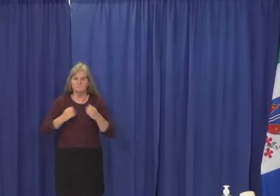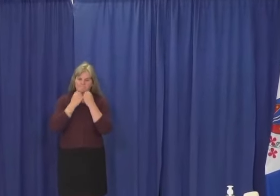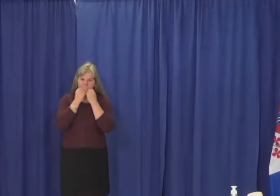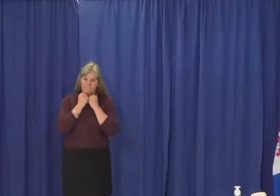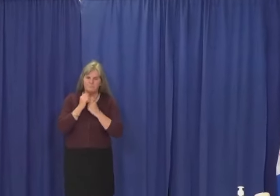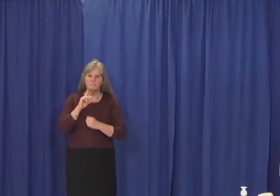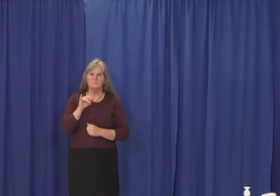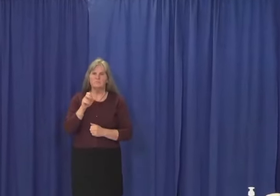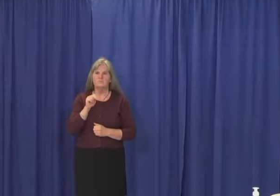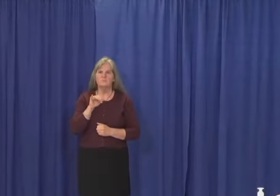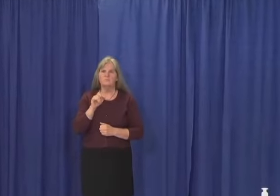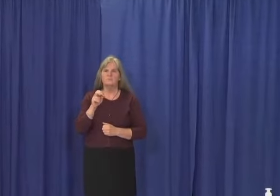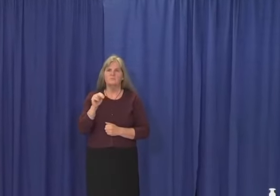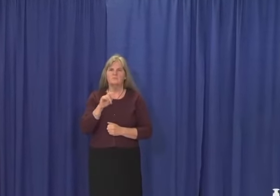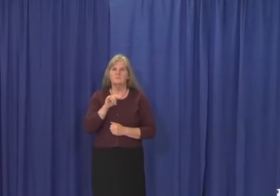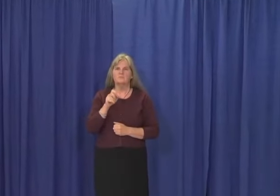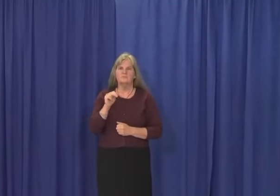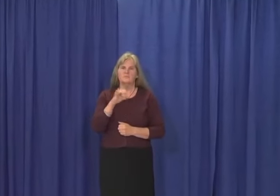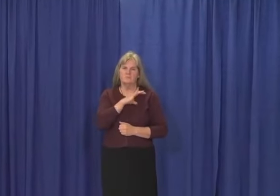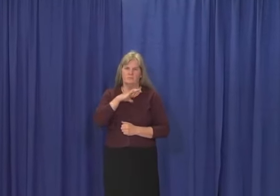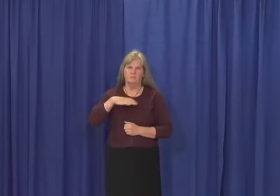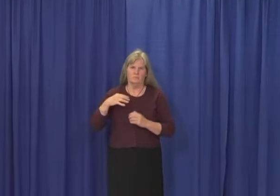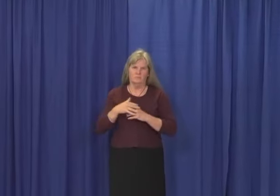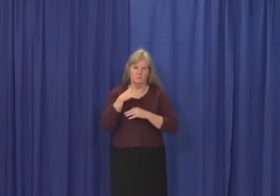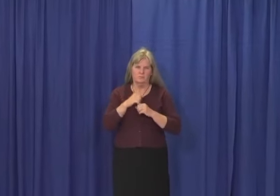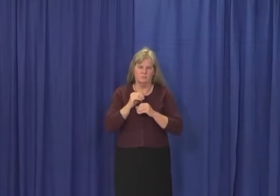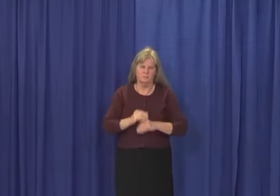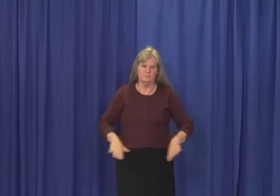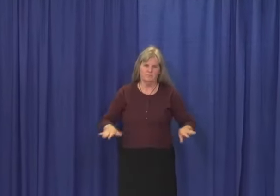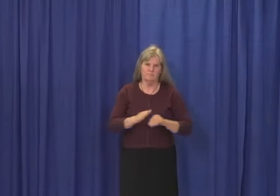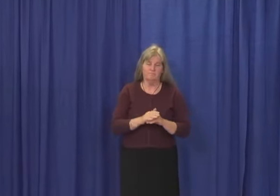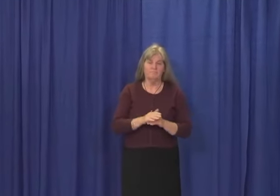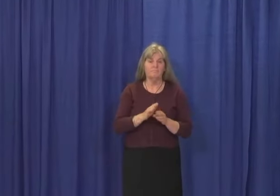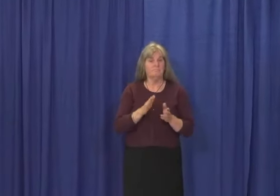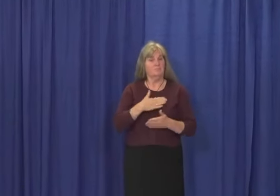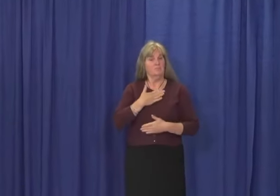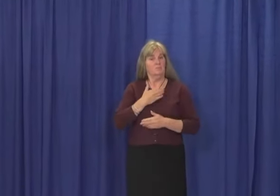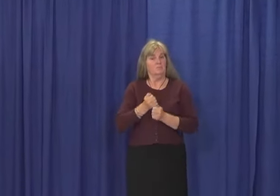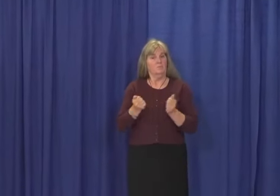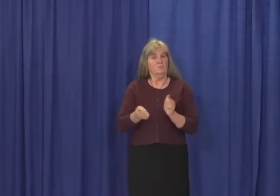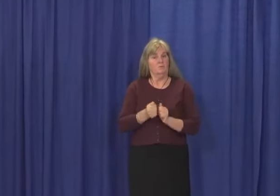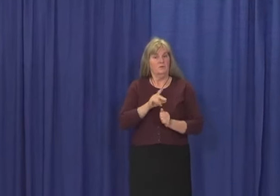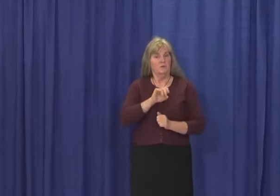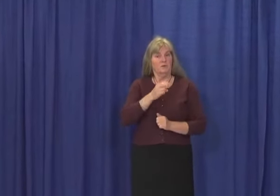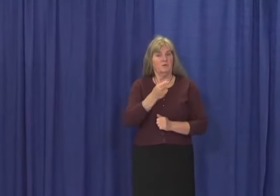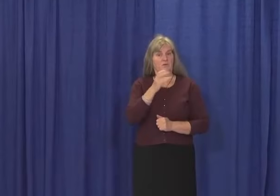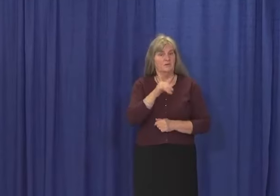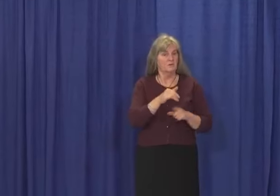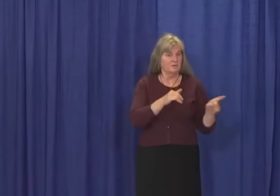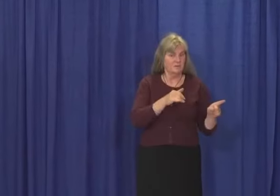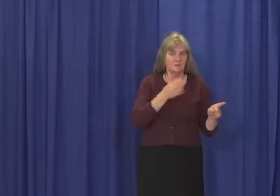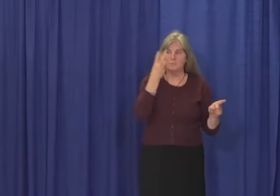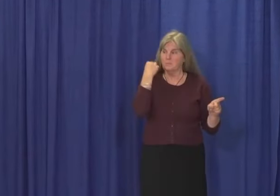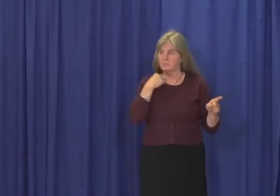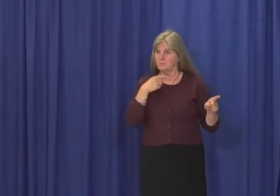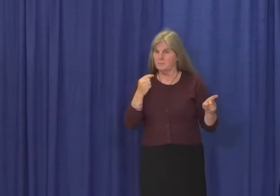of the Kwalindun First Nation and the Kwachin Council. I'm very pleased to be here with Dr. Hanley and Mary and the